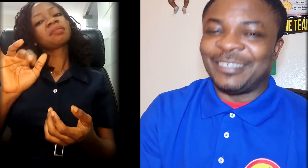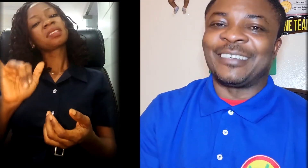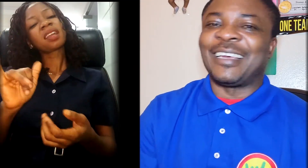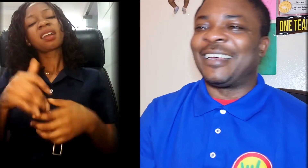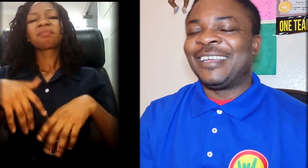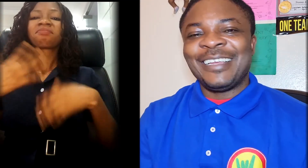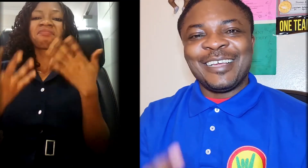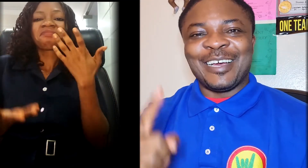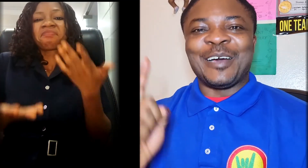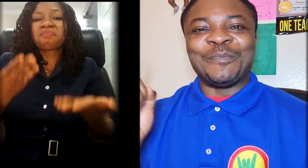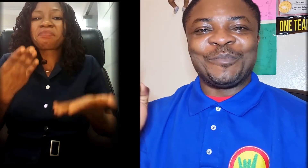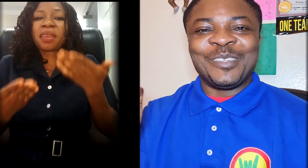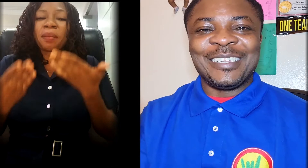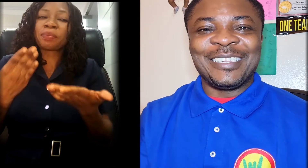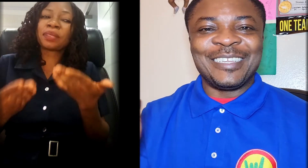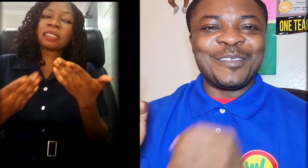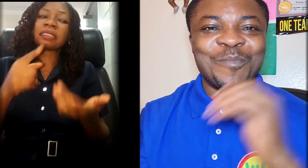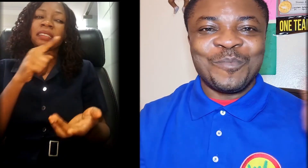right? Okay,